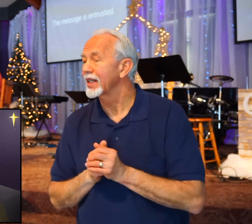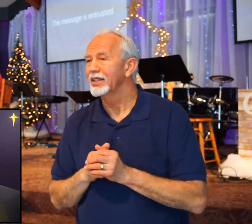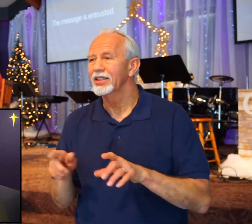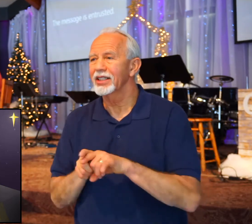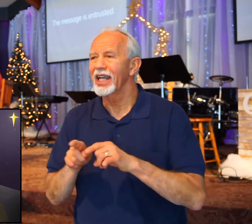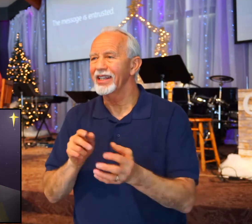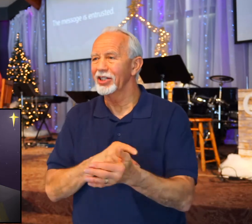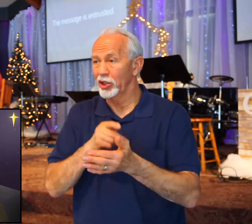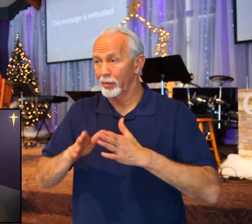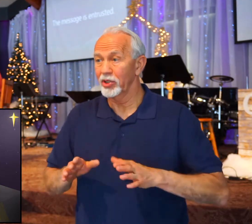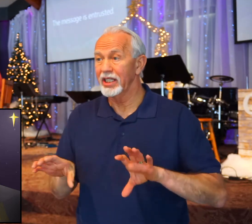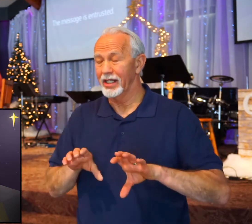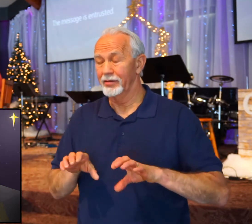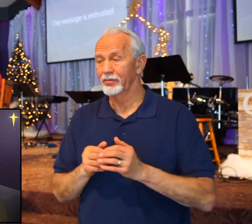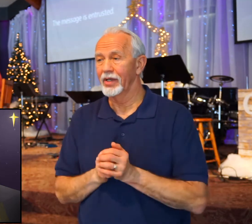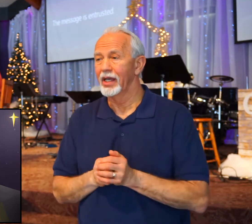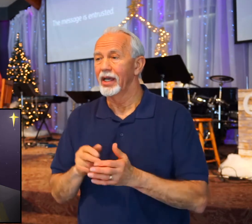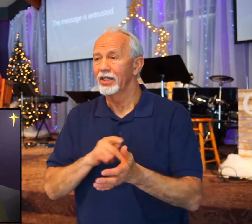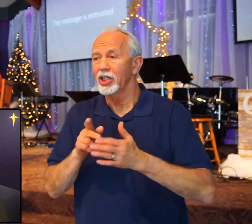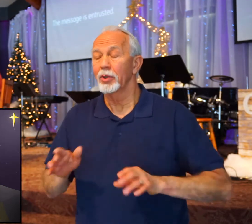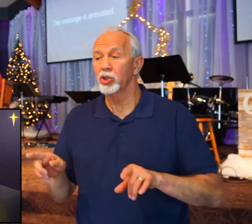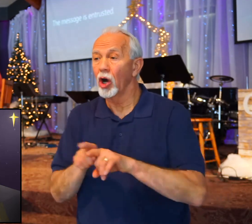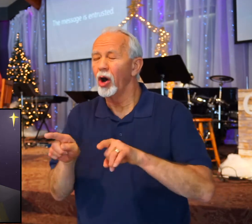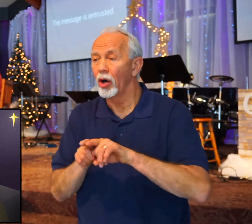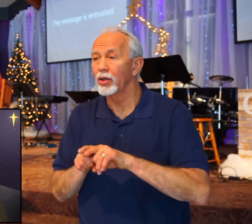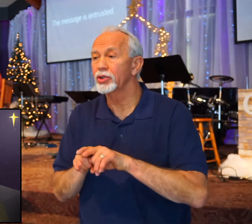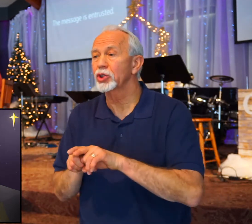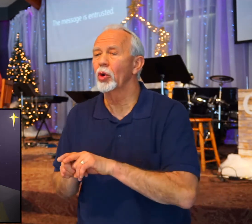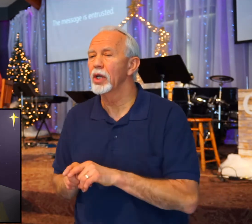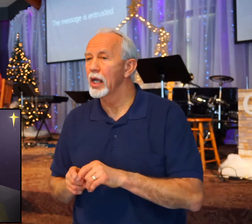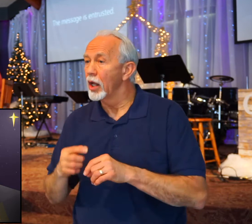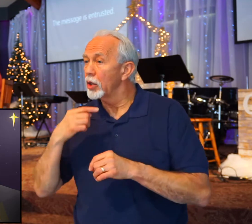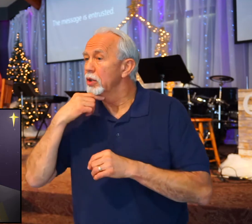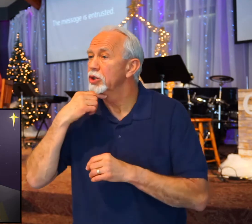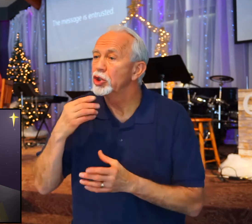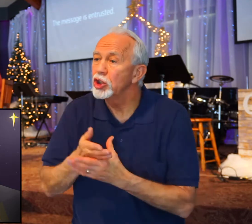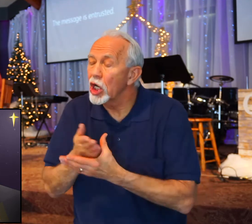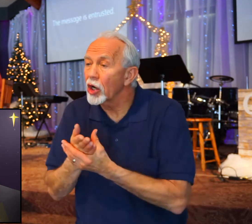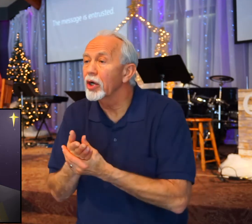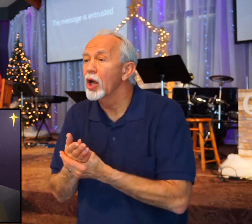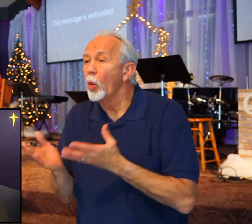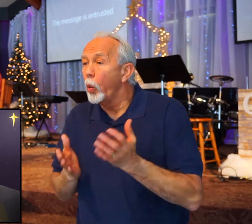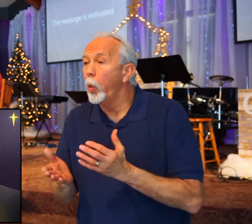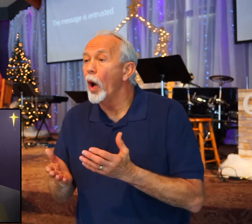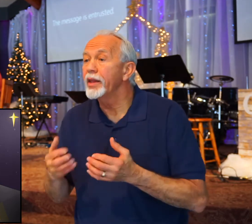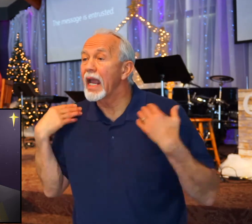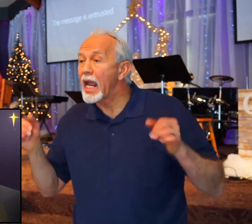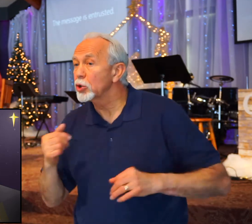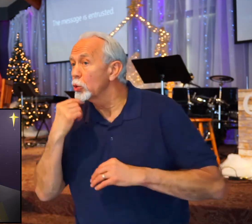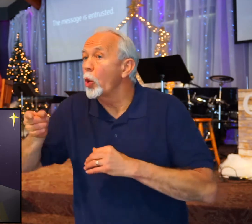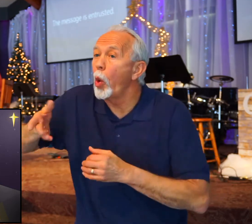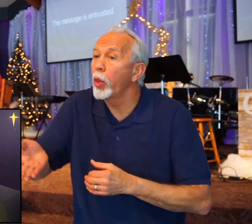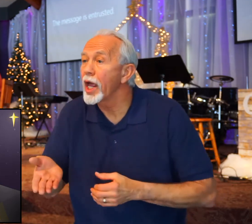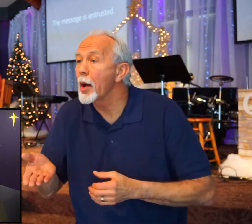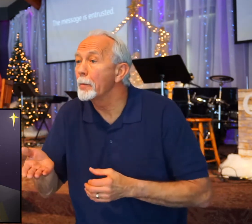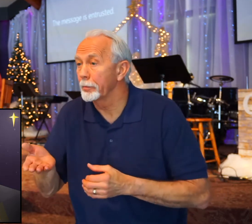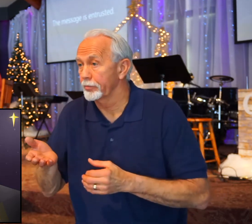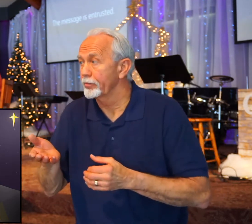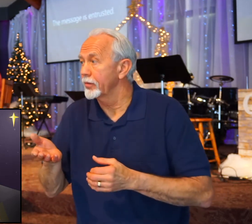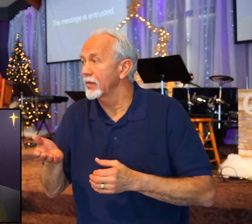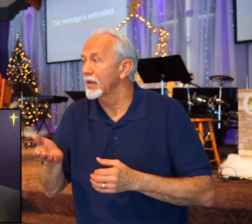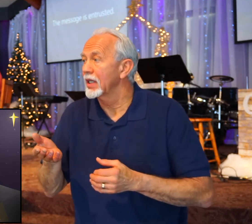the shepherds did. The shepherds also relayed what they had been told, as we see in verses 17 and 18, if you look